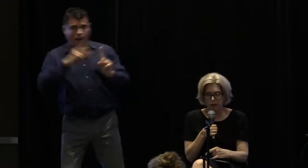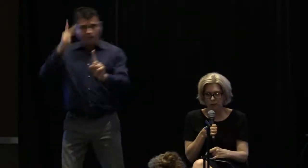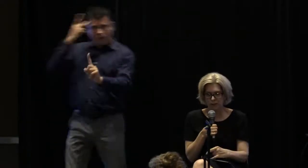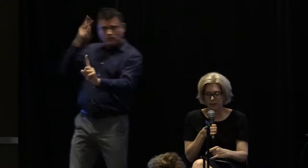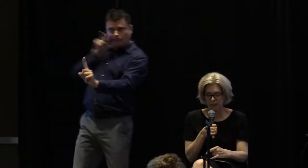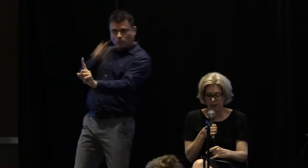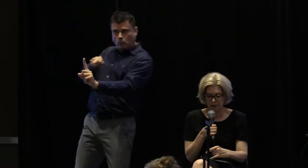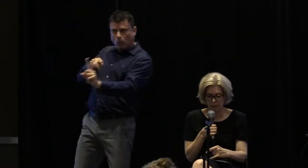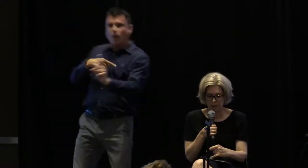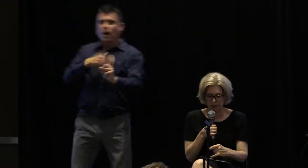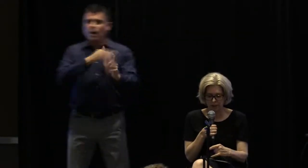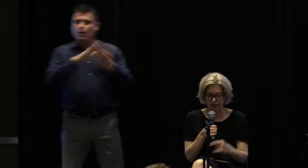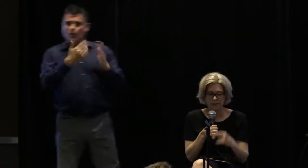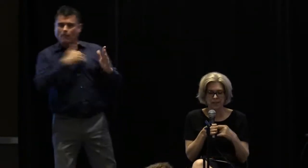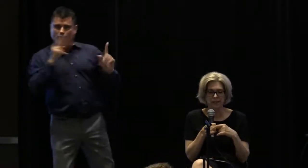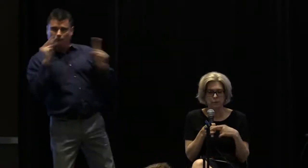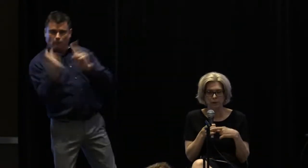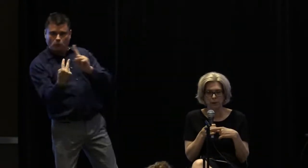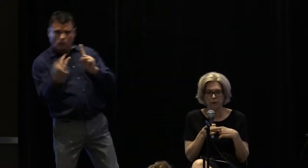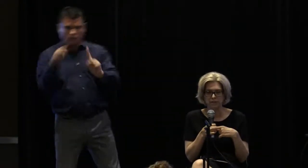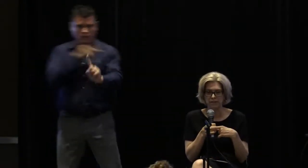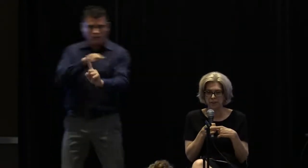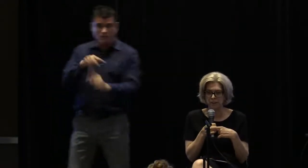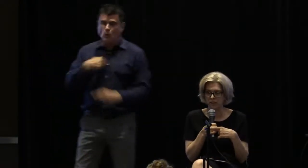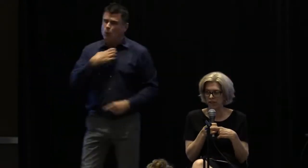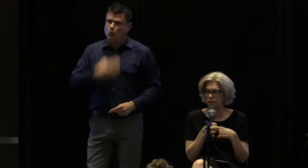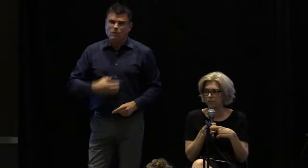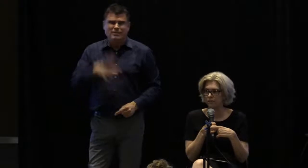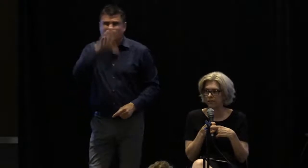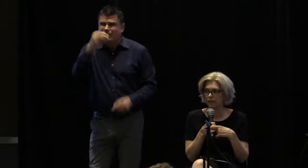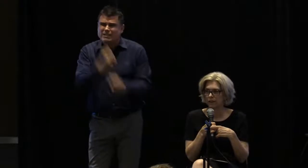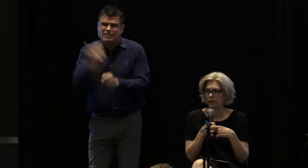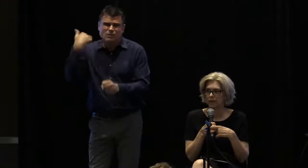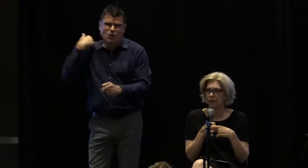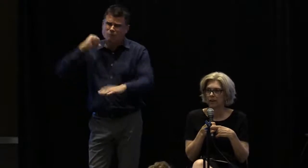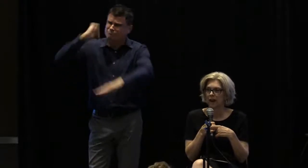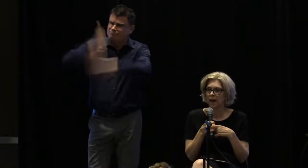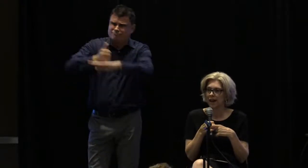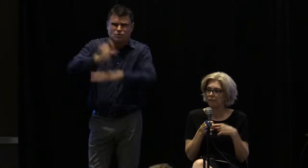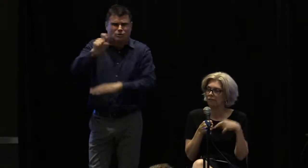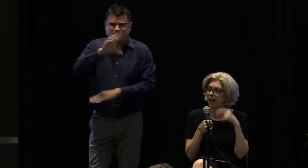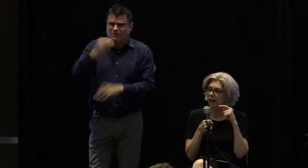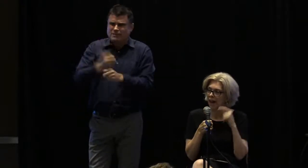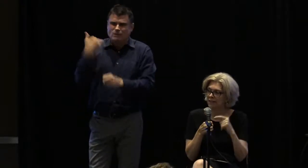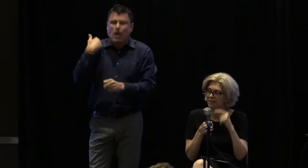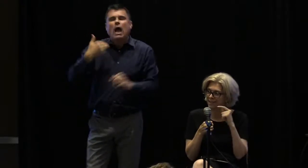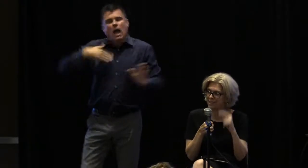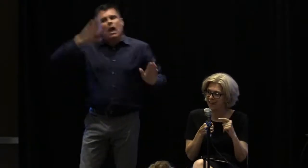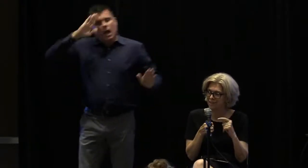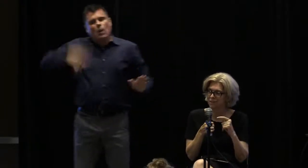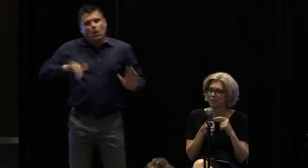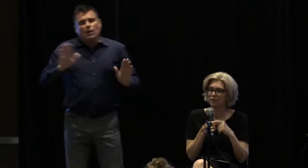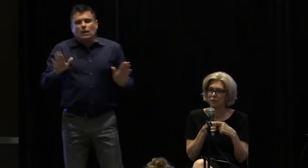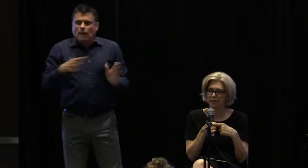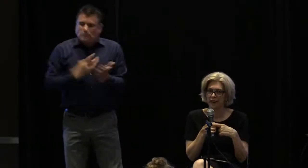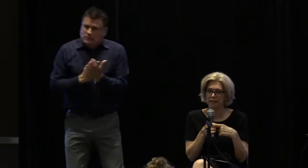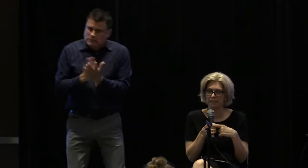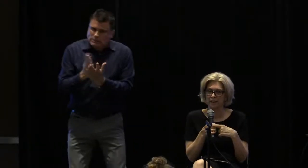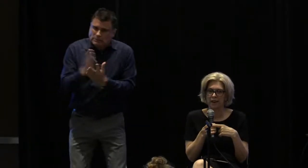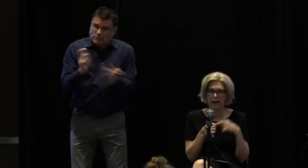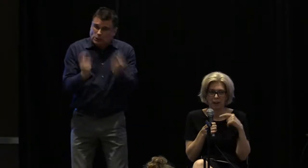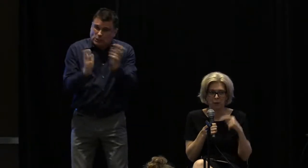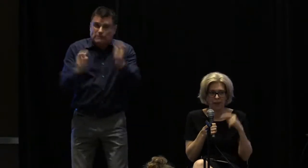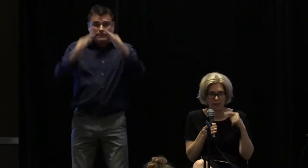But I also understand the perseverance needed to bring about systemic change. I have had success doing